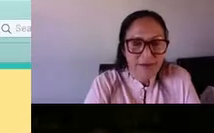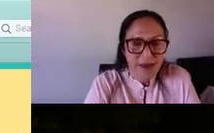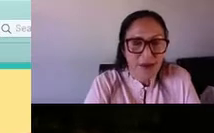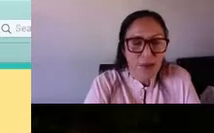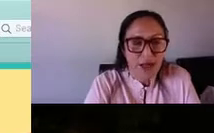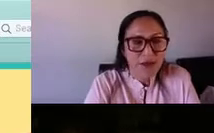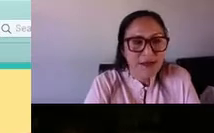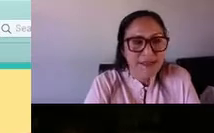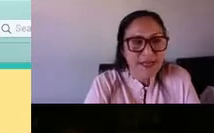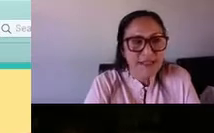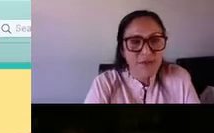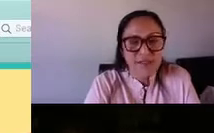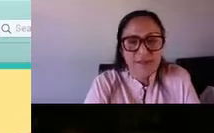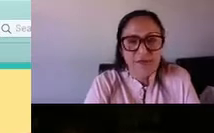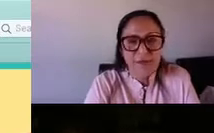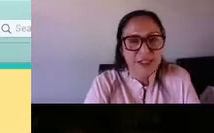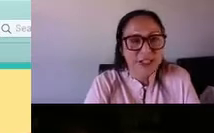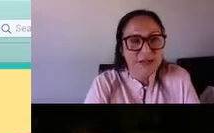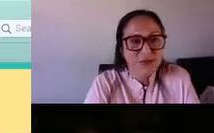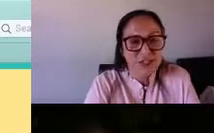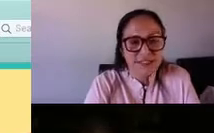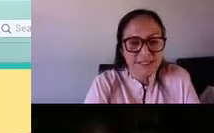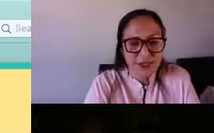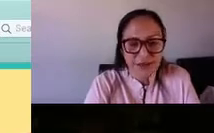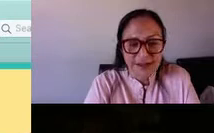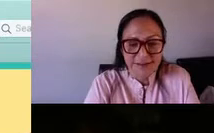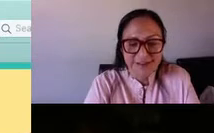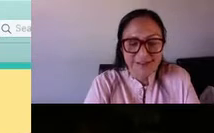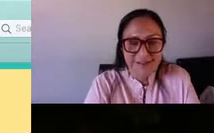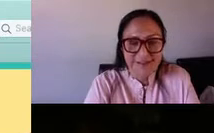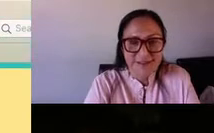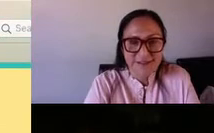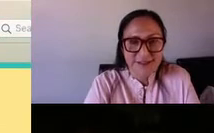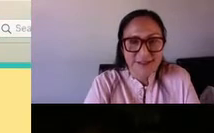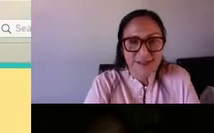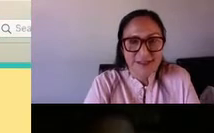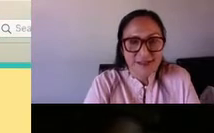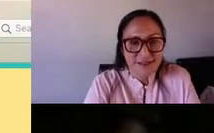And while you guys text over some information, we'll just get started.